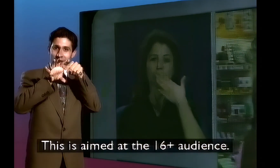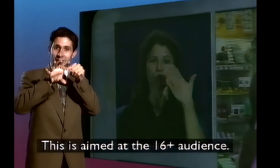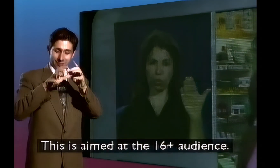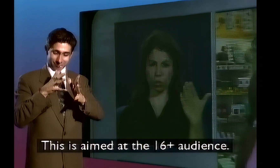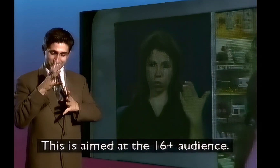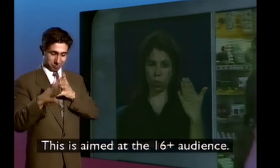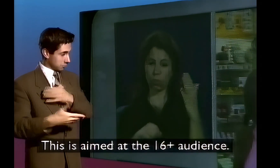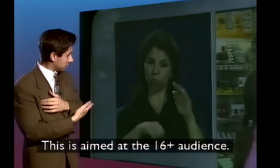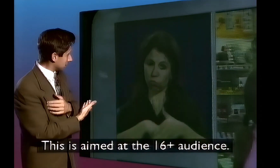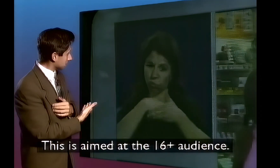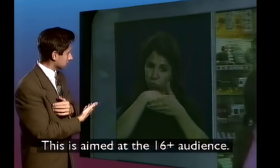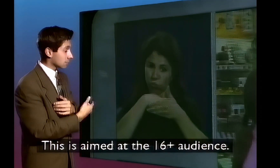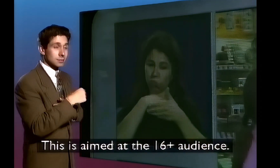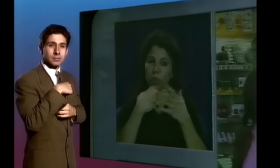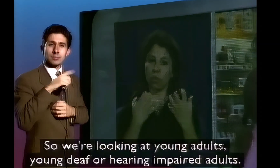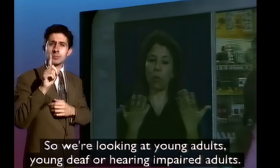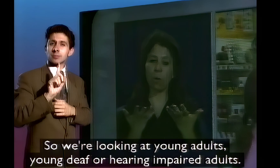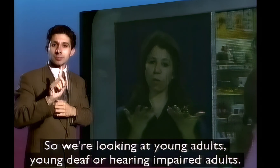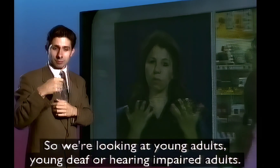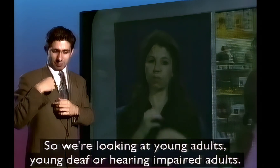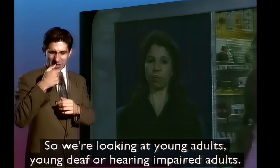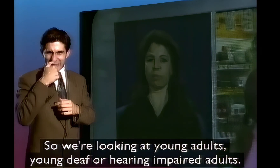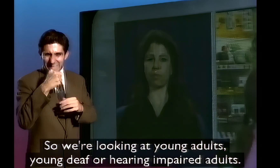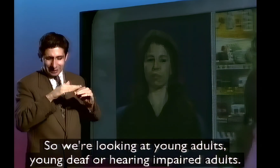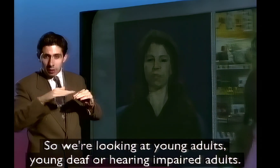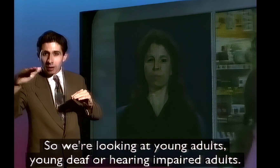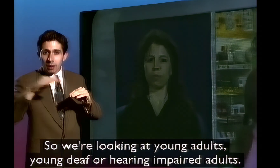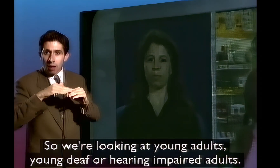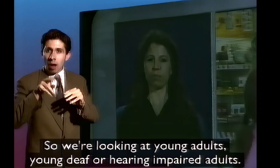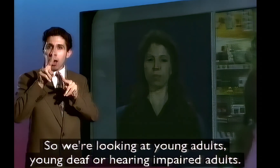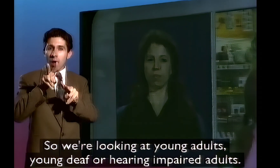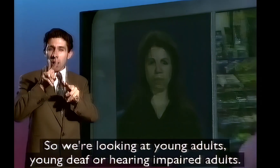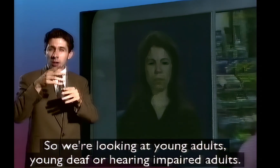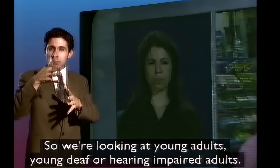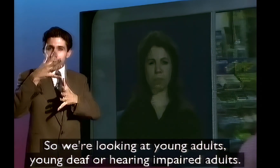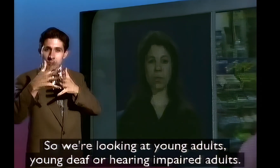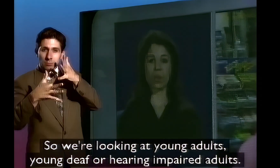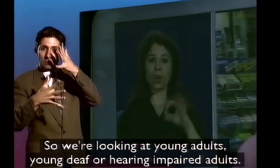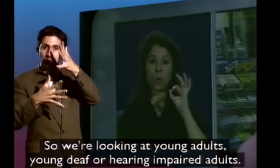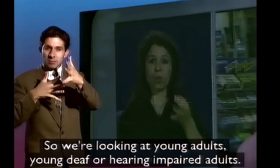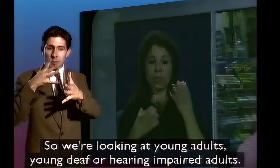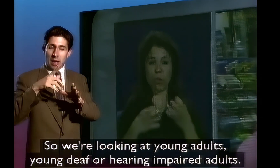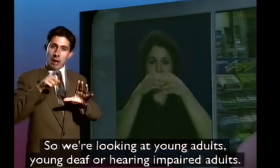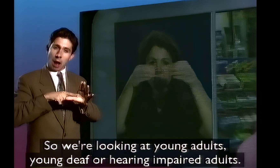This is aimed at the 16 plus audience, so we're looking at young adults, young deaf, hearing impaired